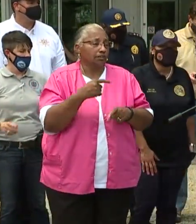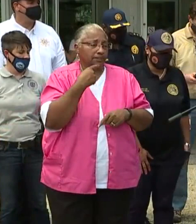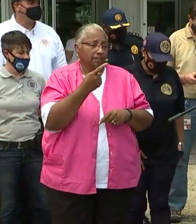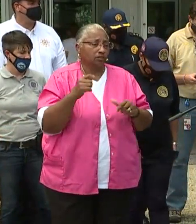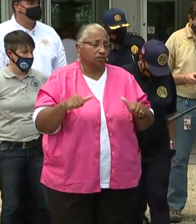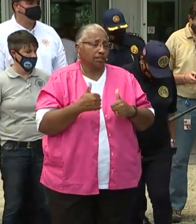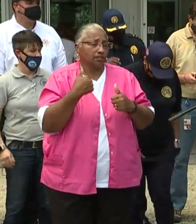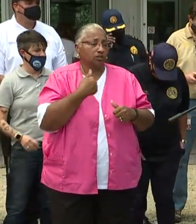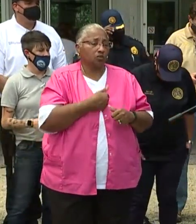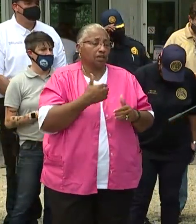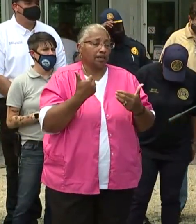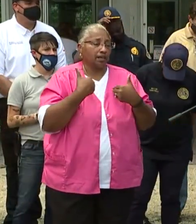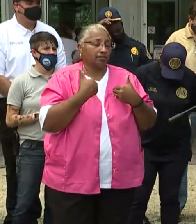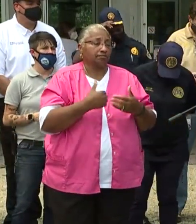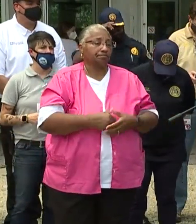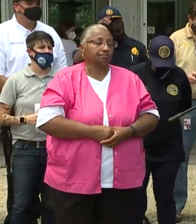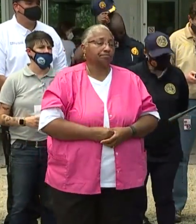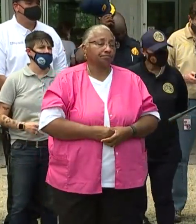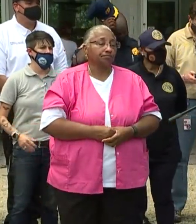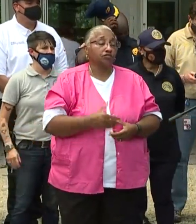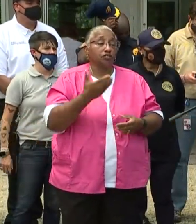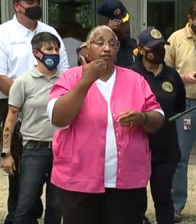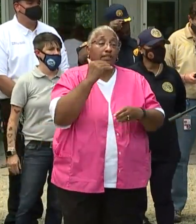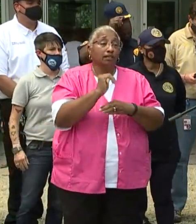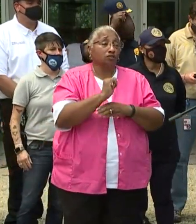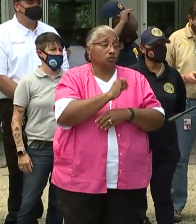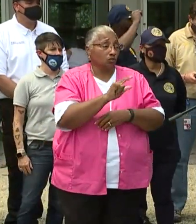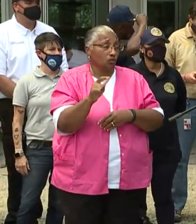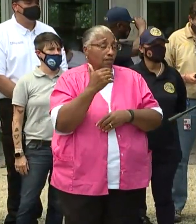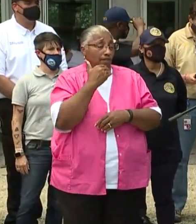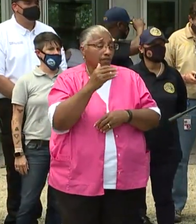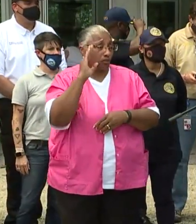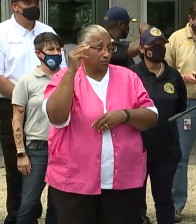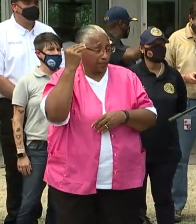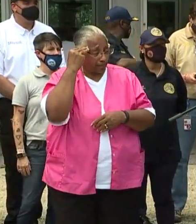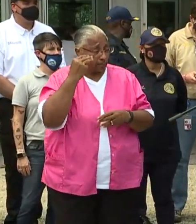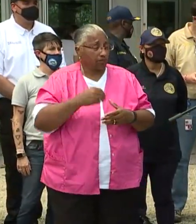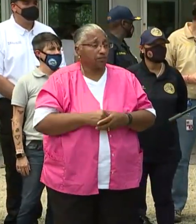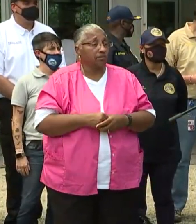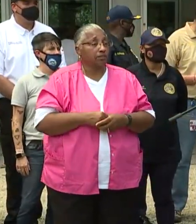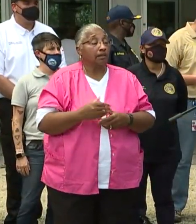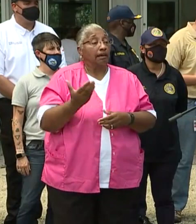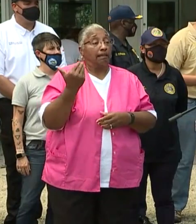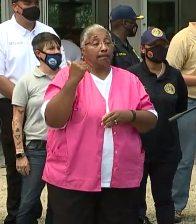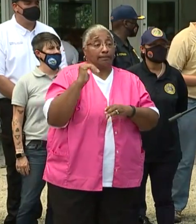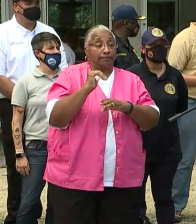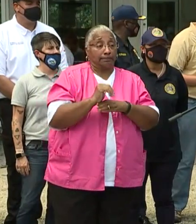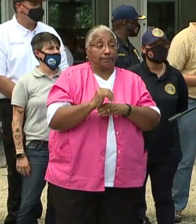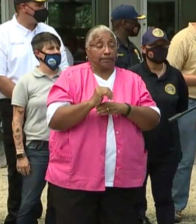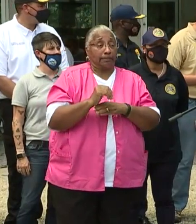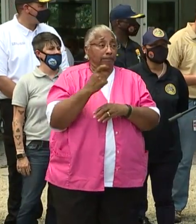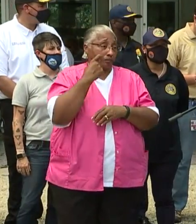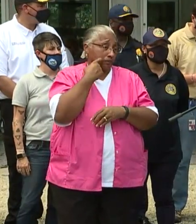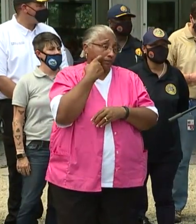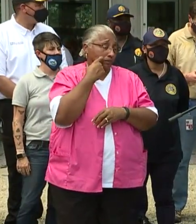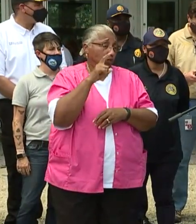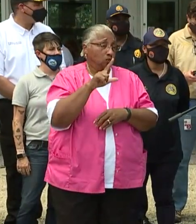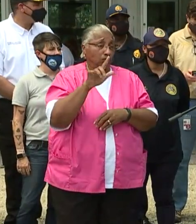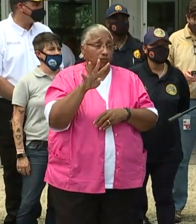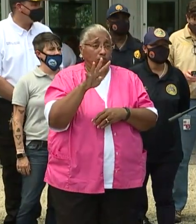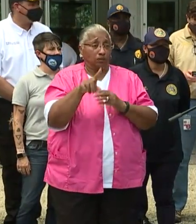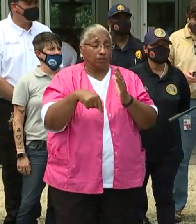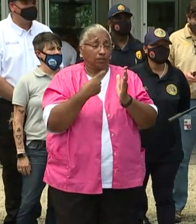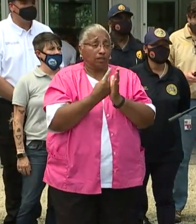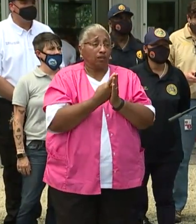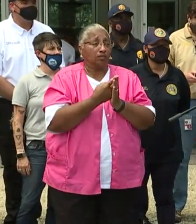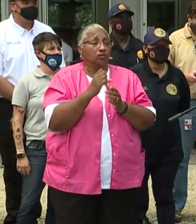consistently have. Good afternoon, everyone. Thanks, Mayor. So last night, or last 24 hours, the